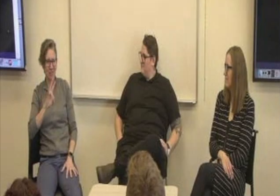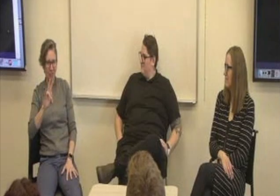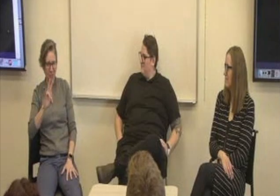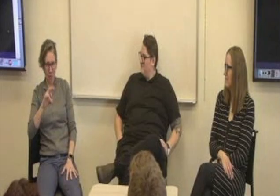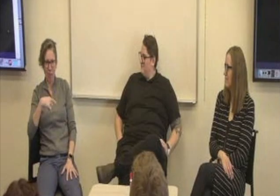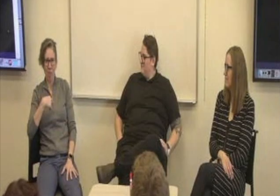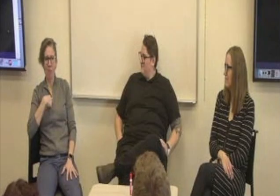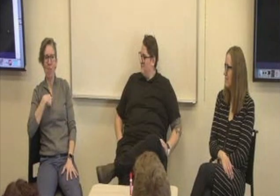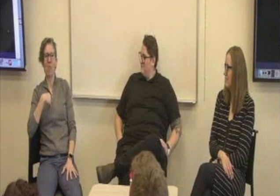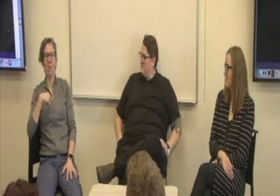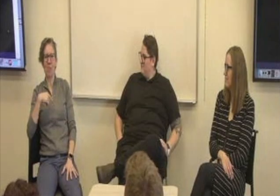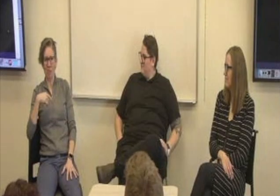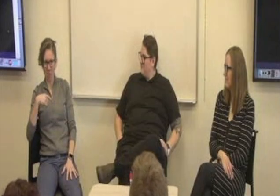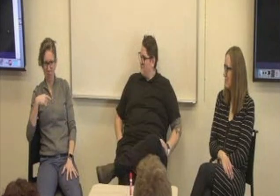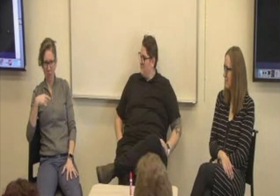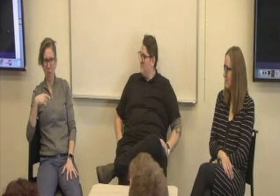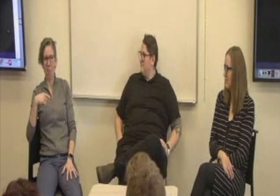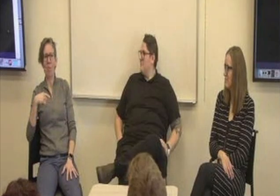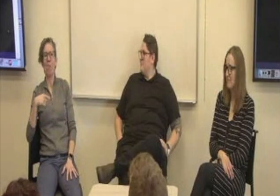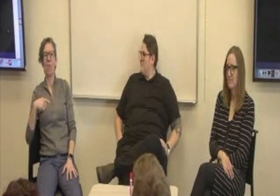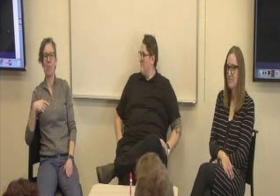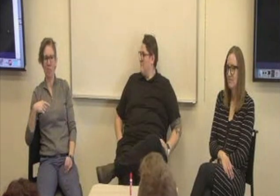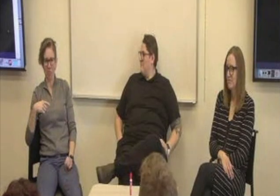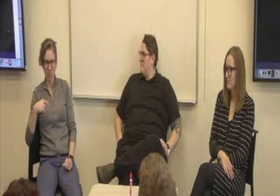But I became deaf at the age of 7.